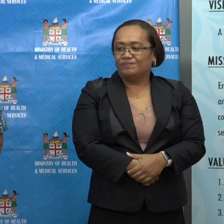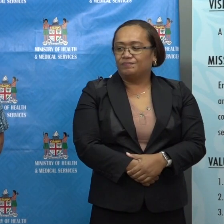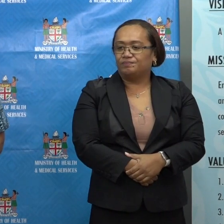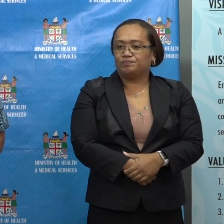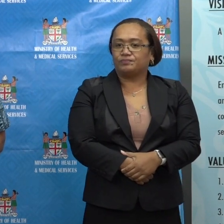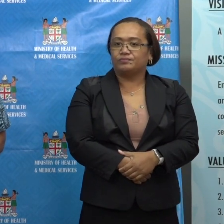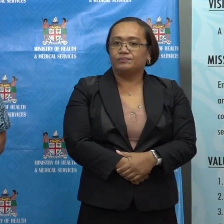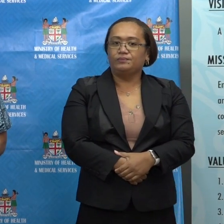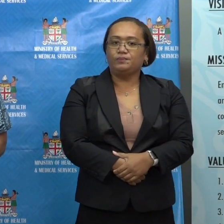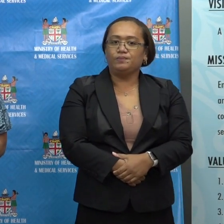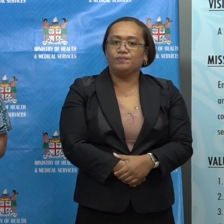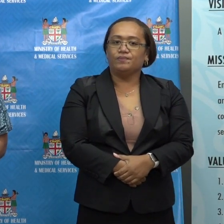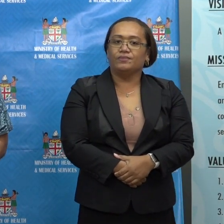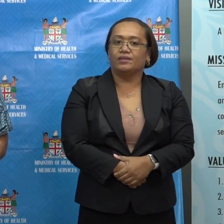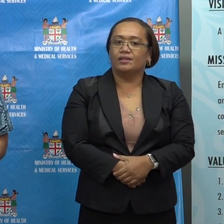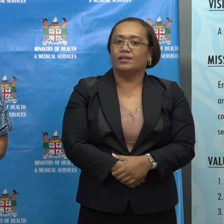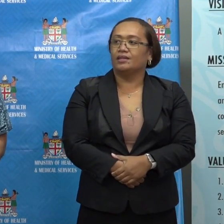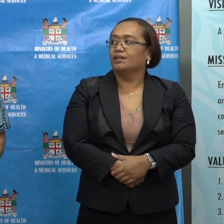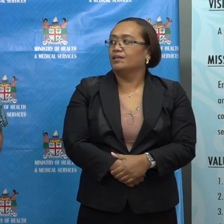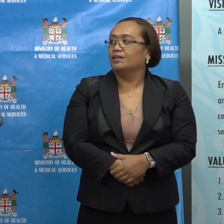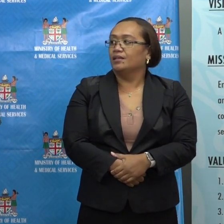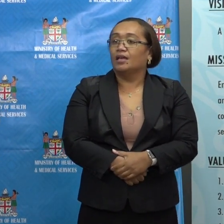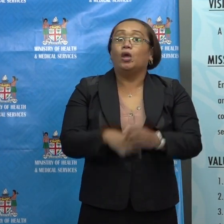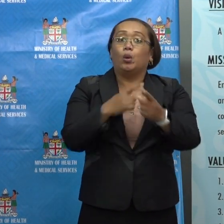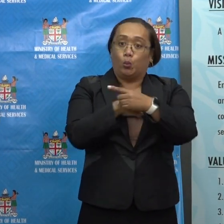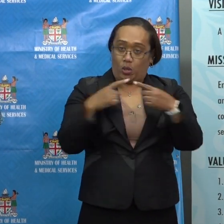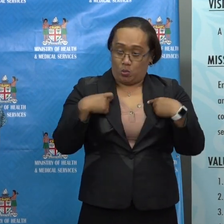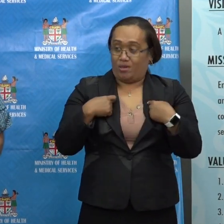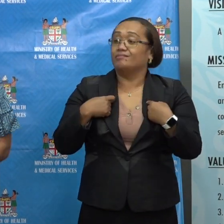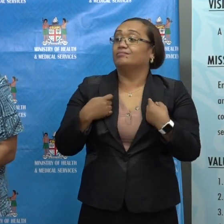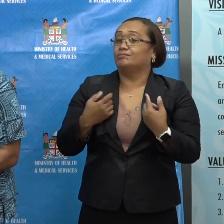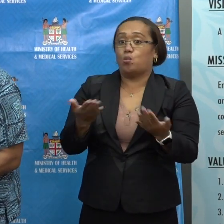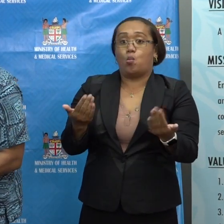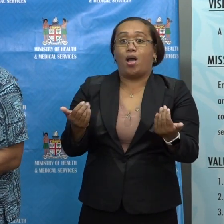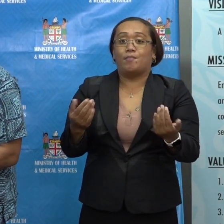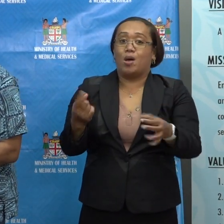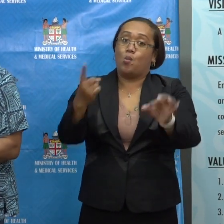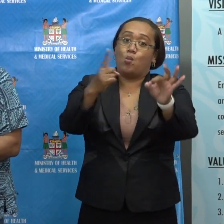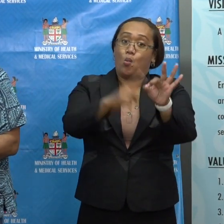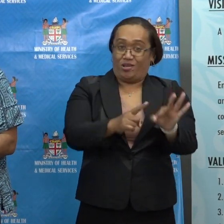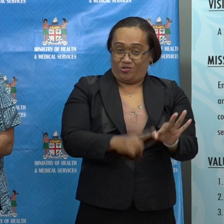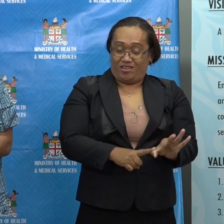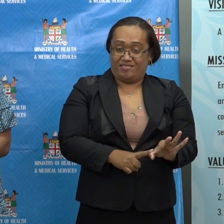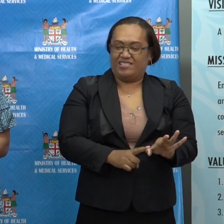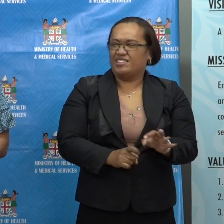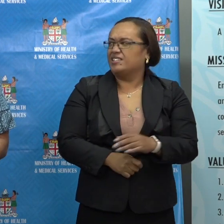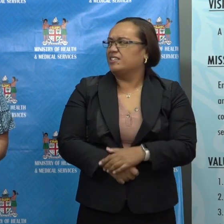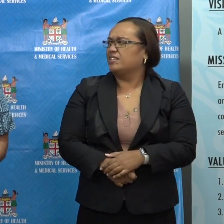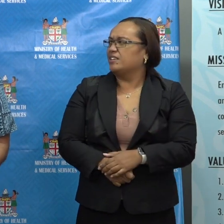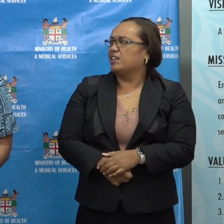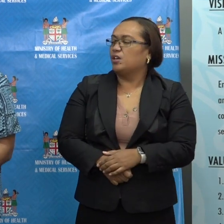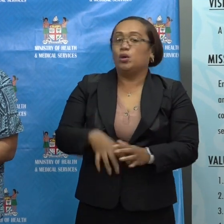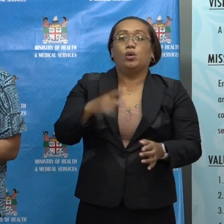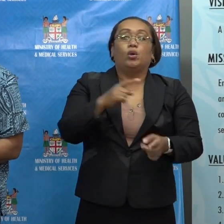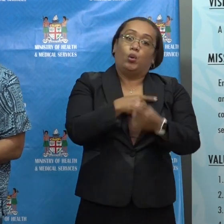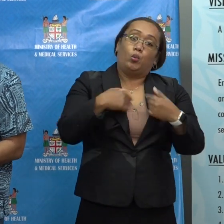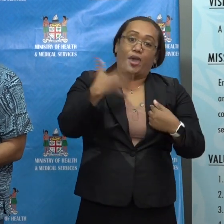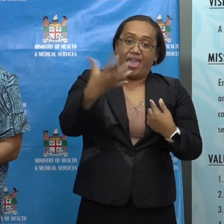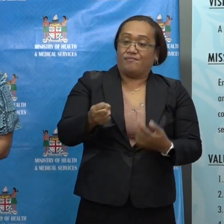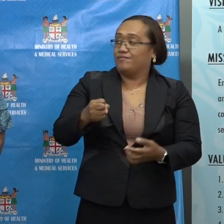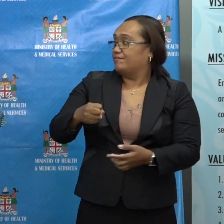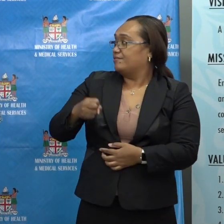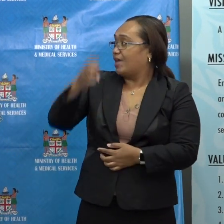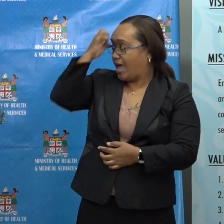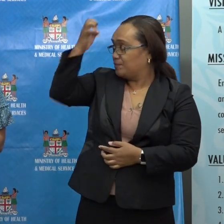We will be taking questions at this point in time. I do have other expertise that I've called upon